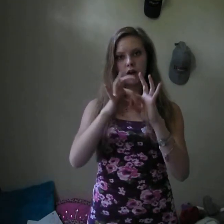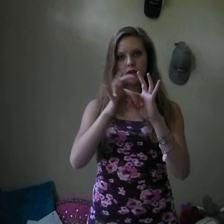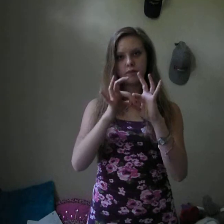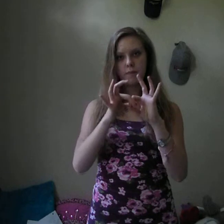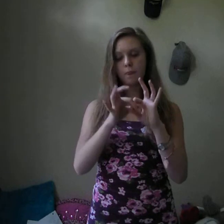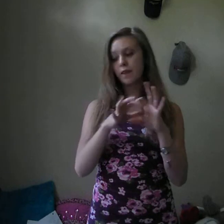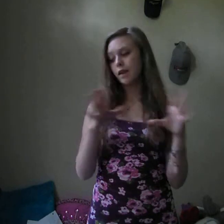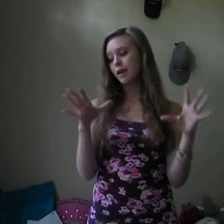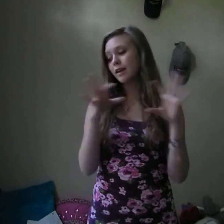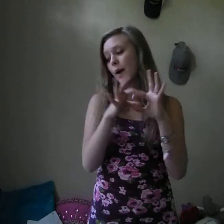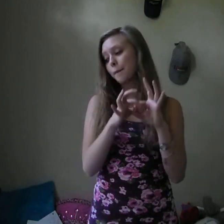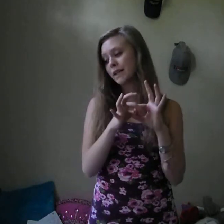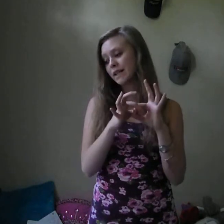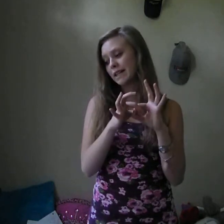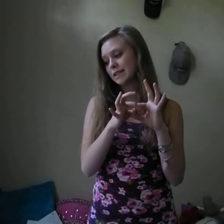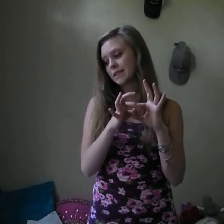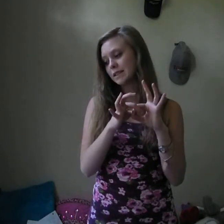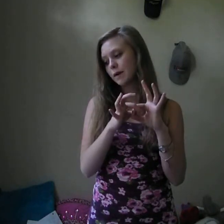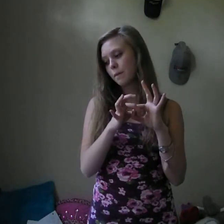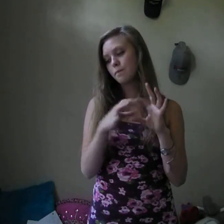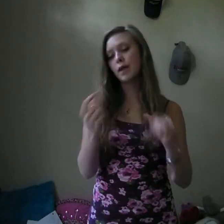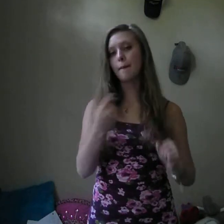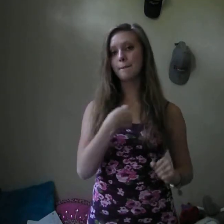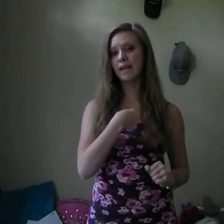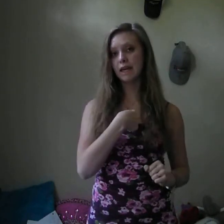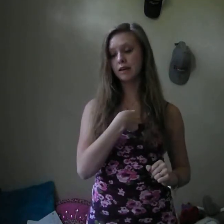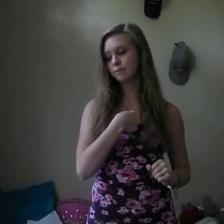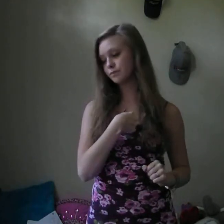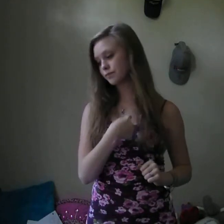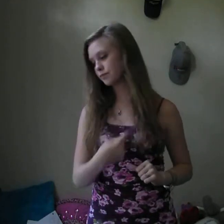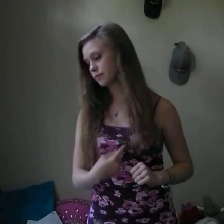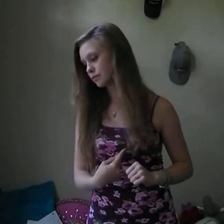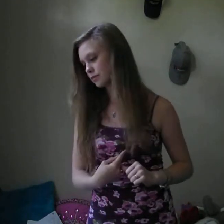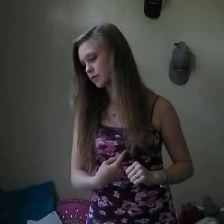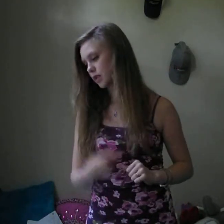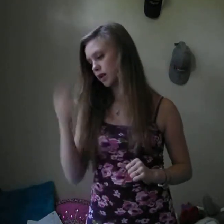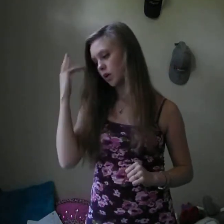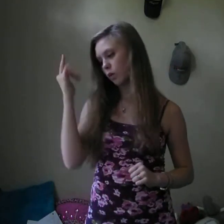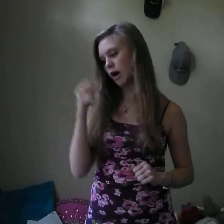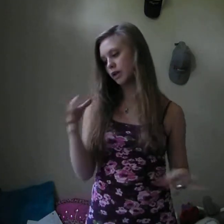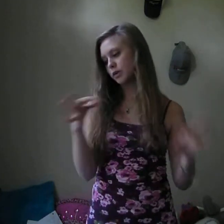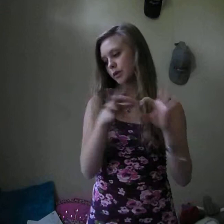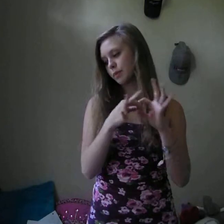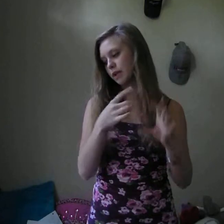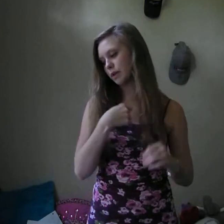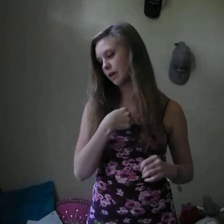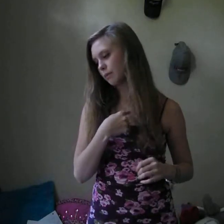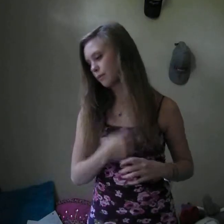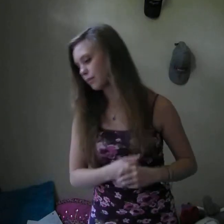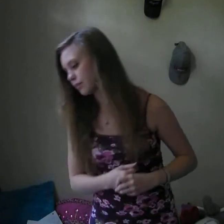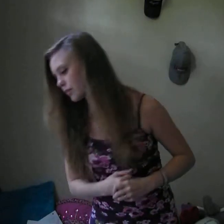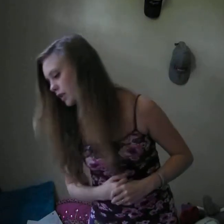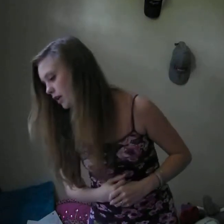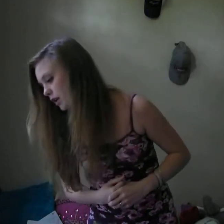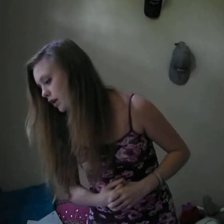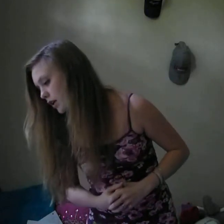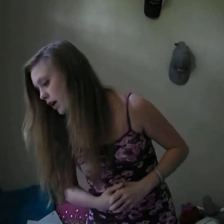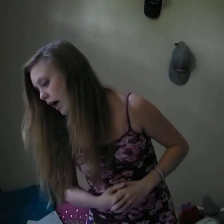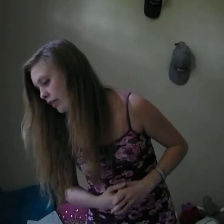interlock. Complete me. Why, you complete me. And